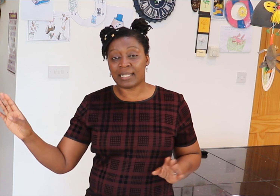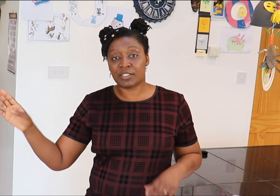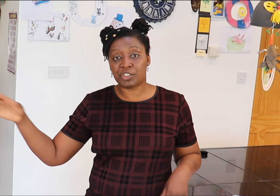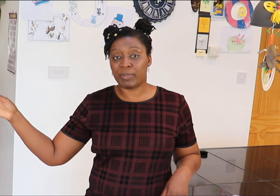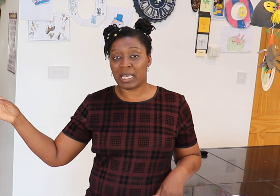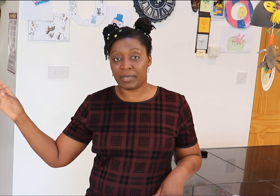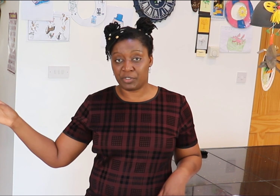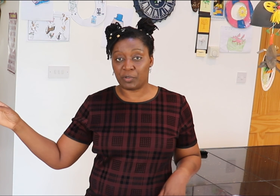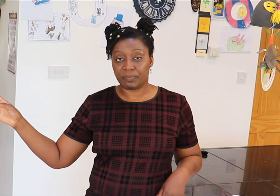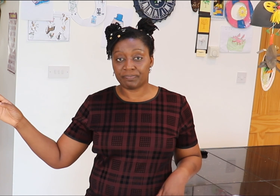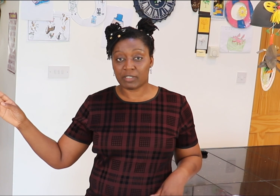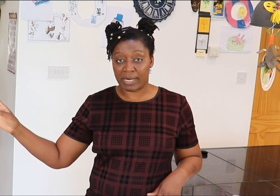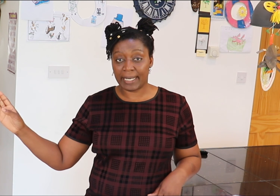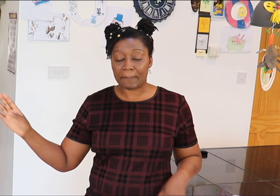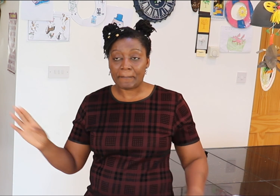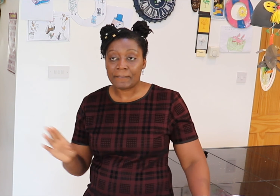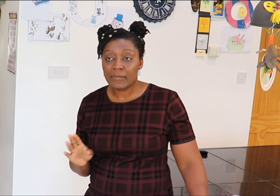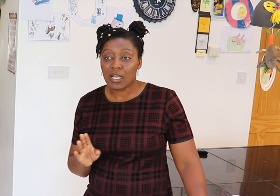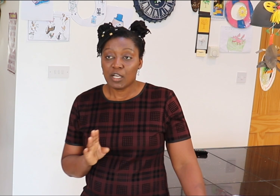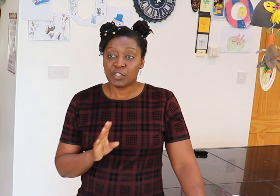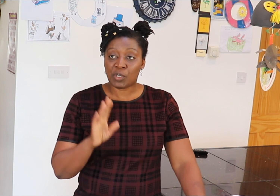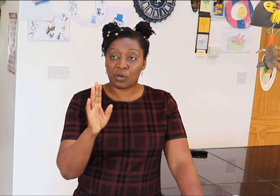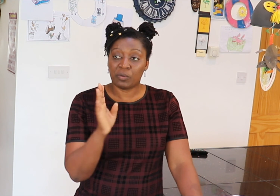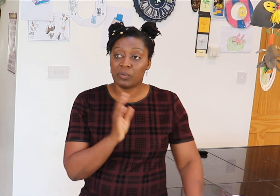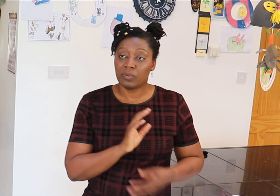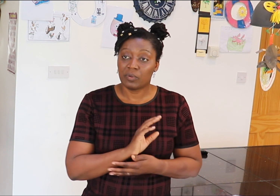as she became an adult, right? So